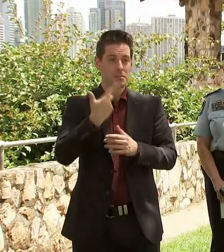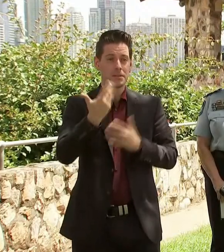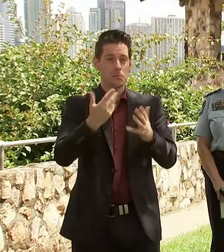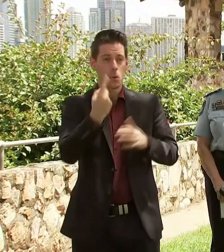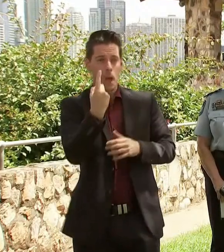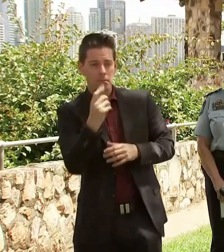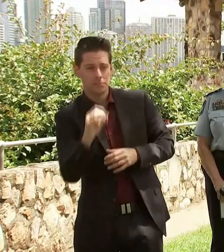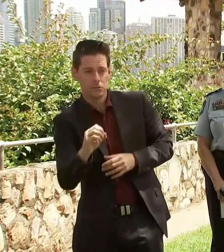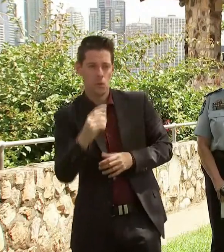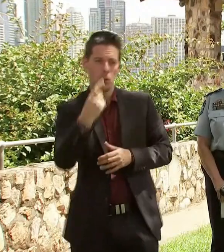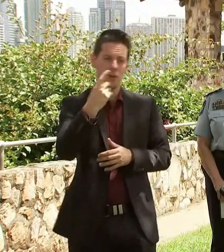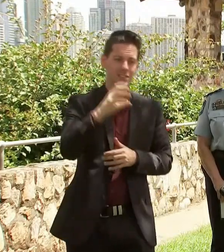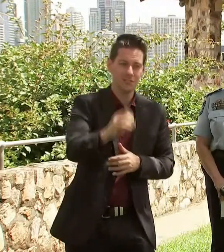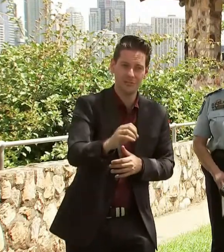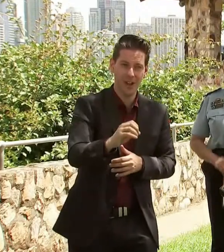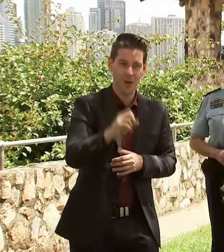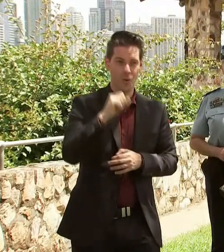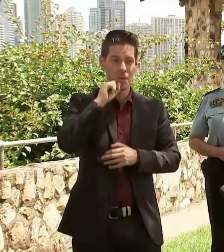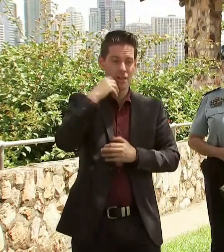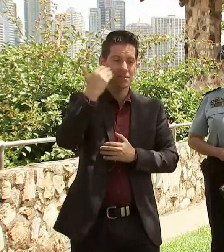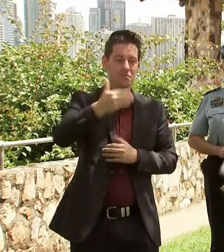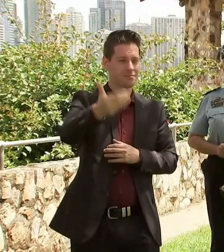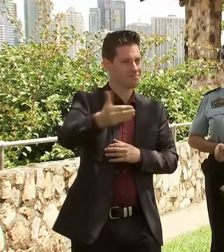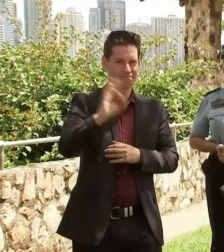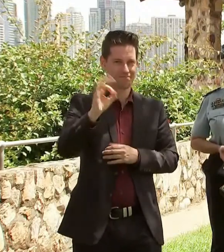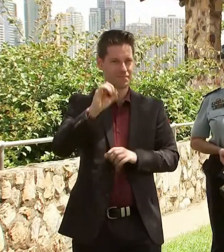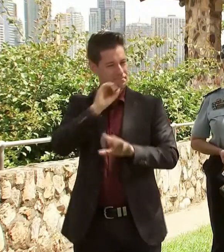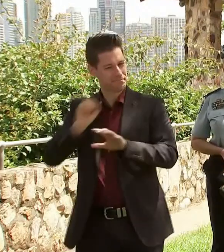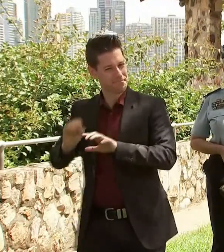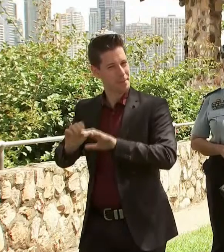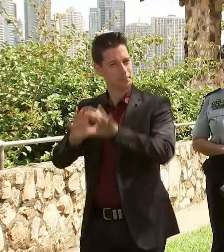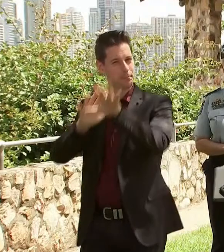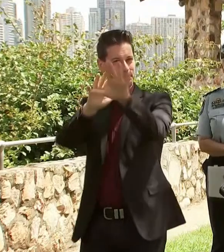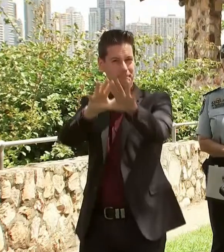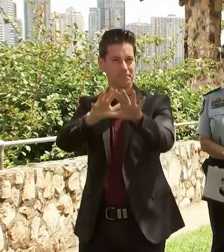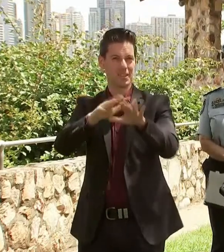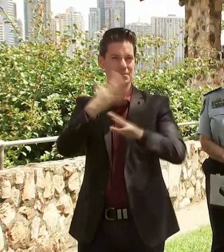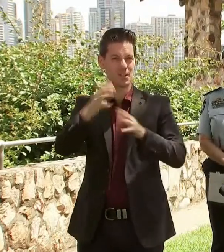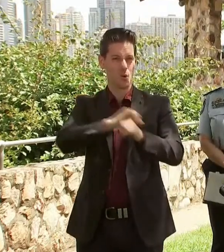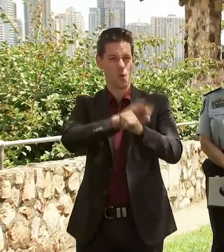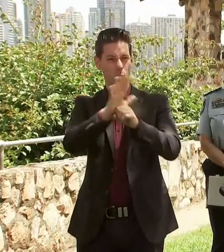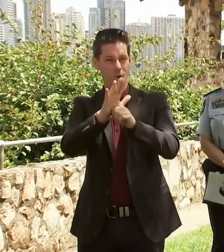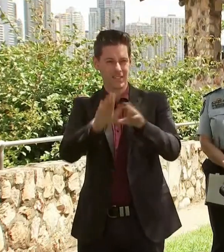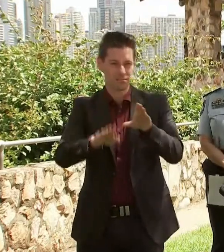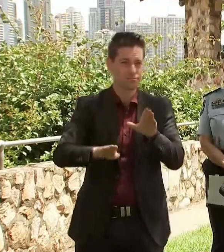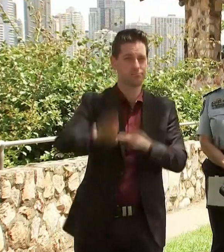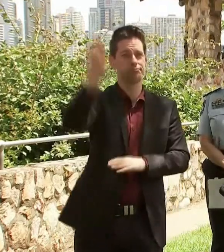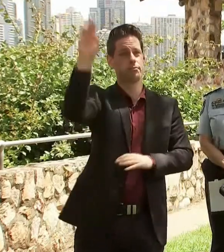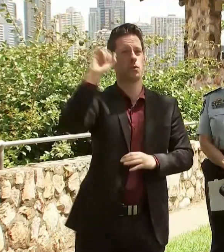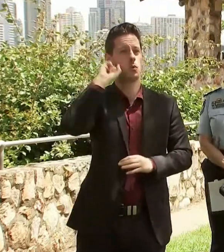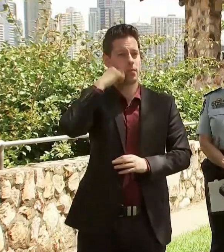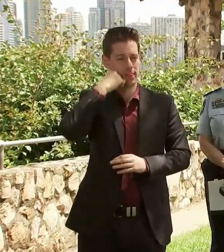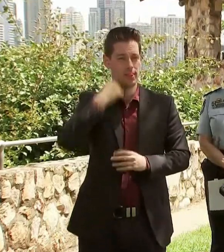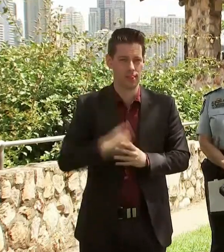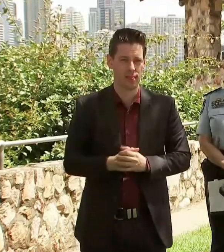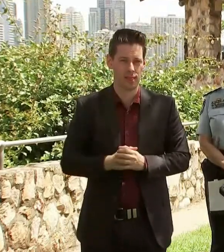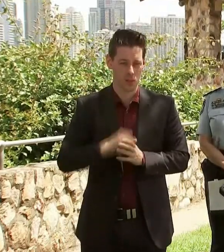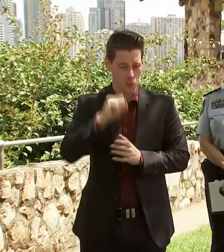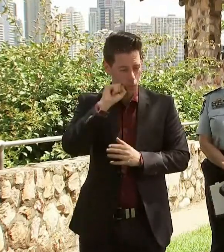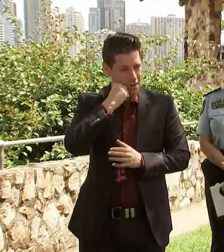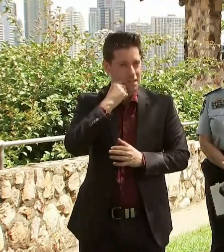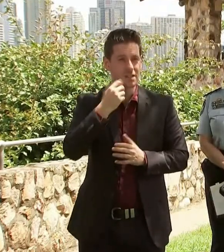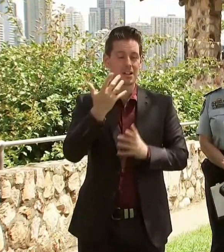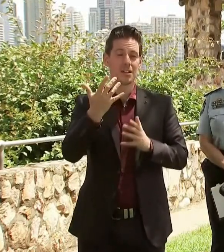These days will finish soon as the virus comes to Queensland and the number of cases in our state grows. So the